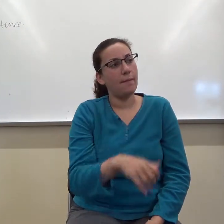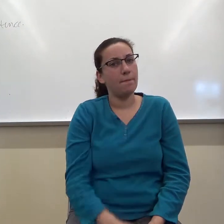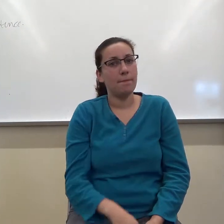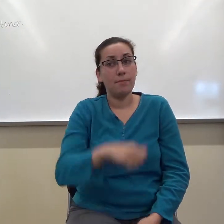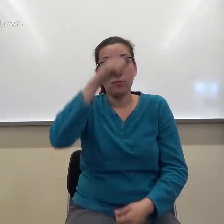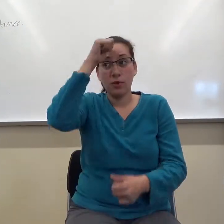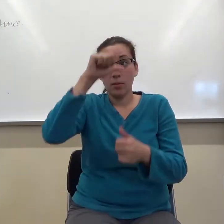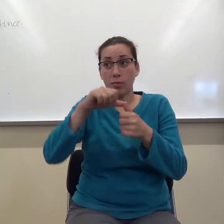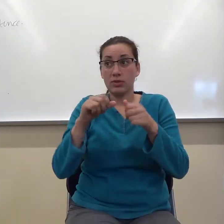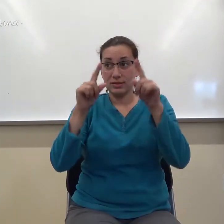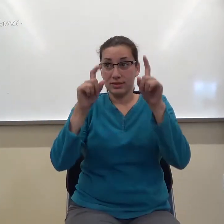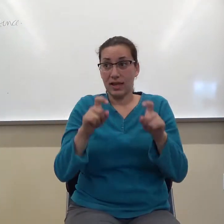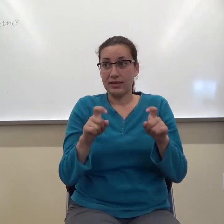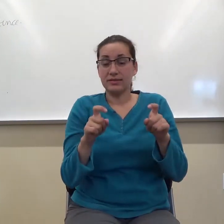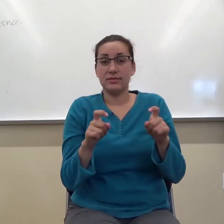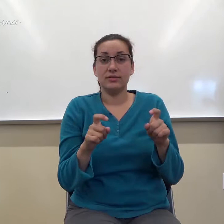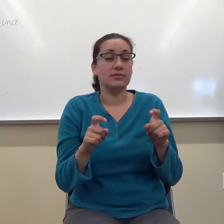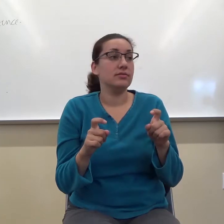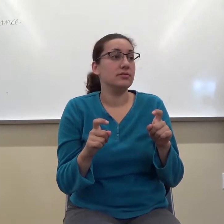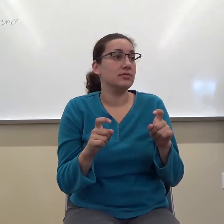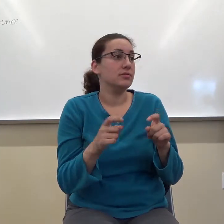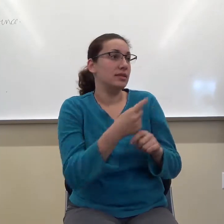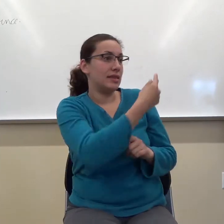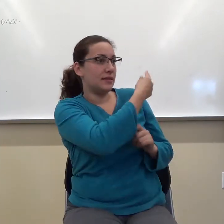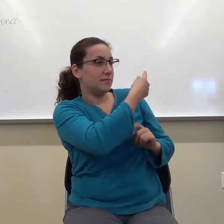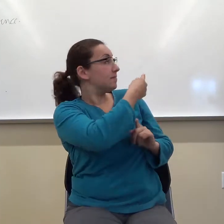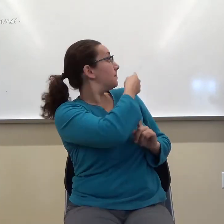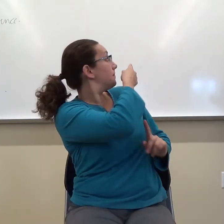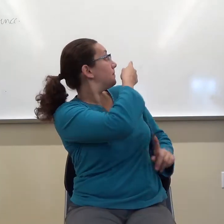for this is this.